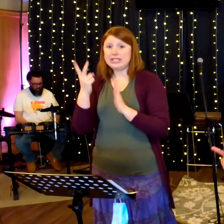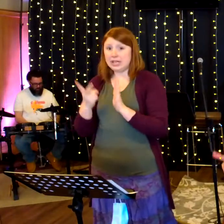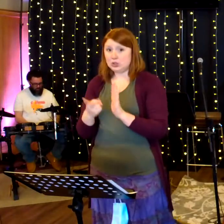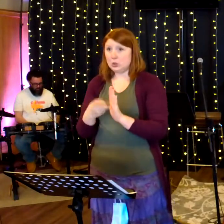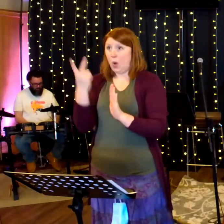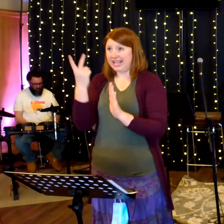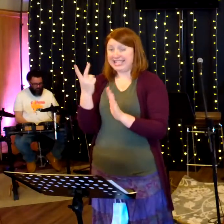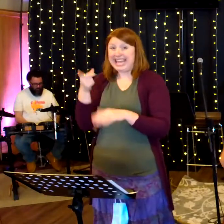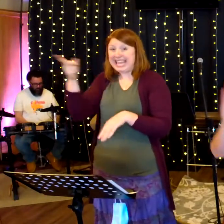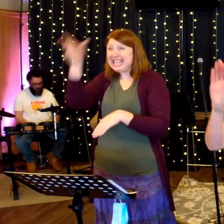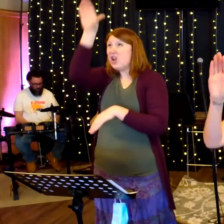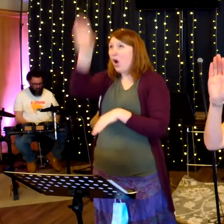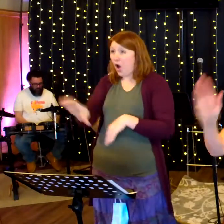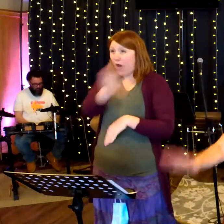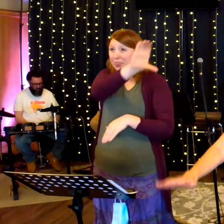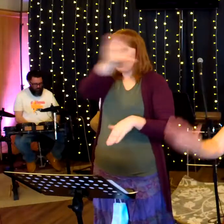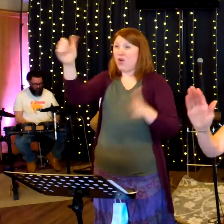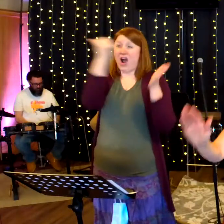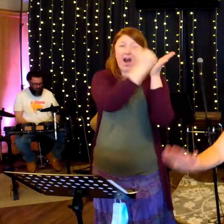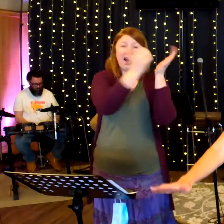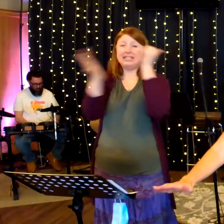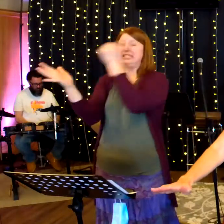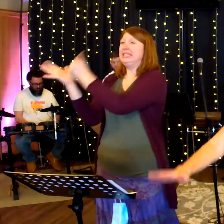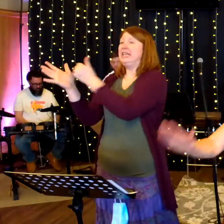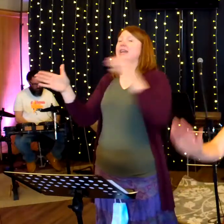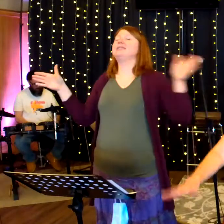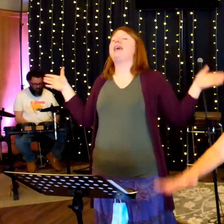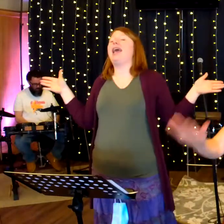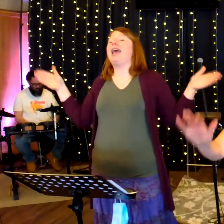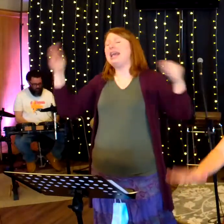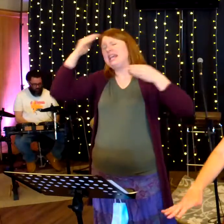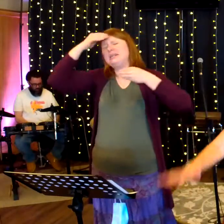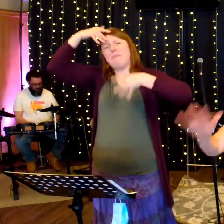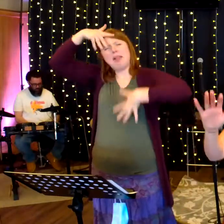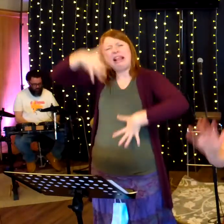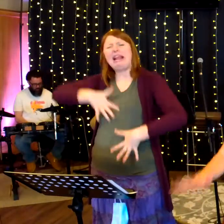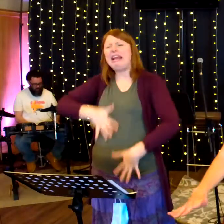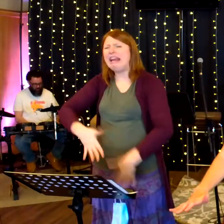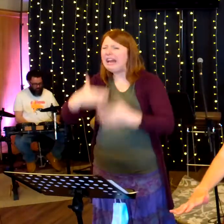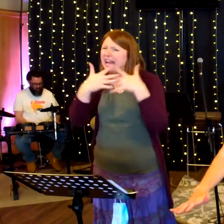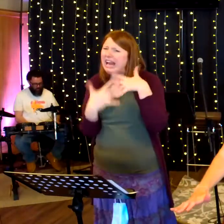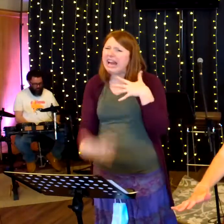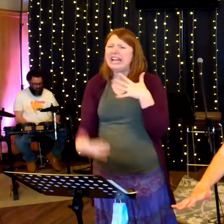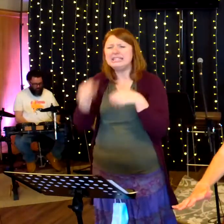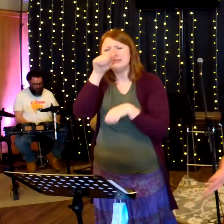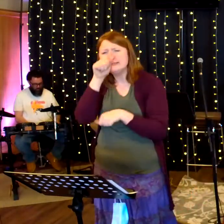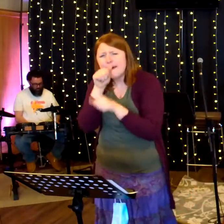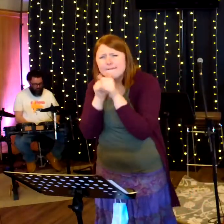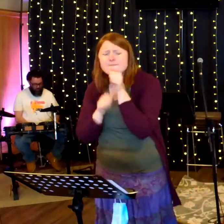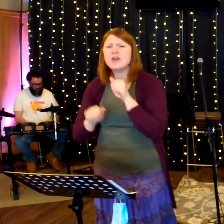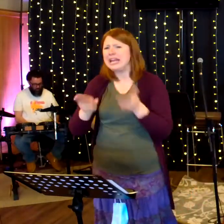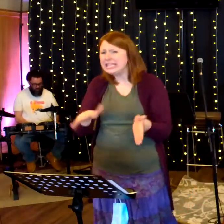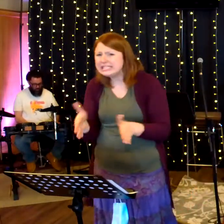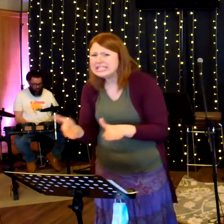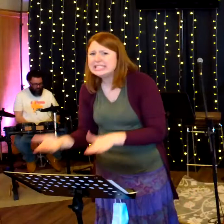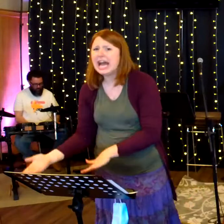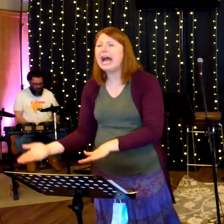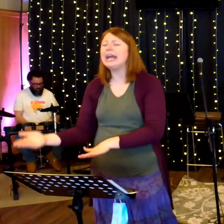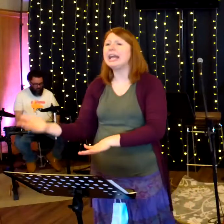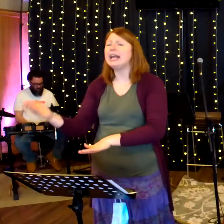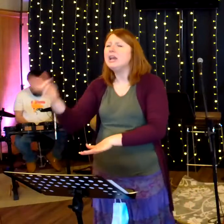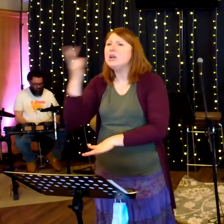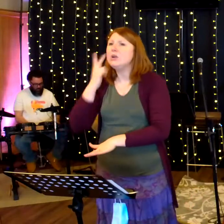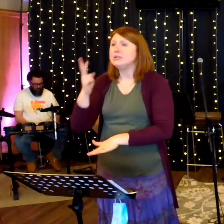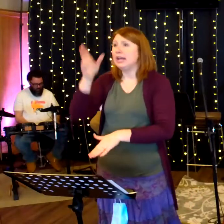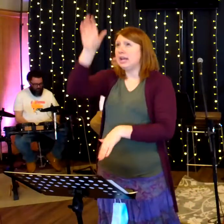the cross, literally as he is hanging on the cross, bleeding, suffering, and dying. And it says that he's crucified